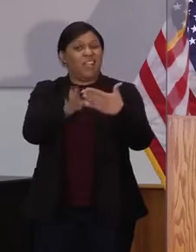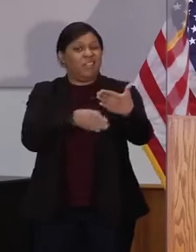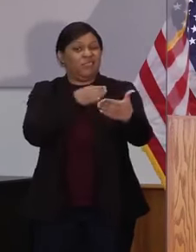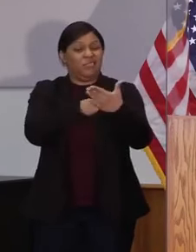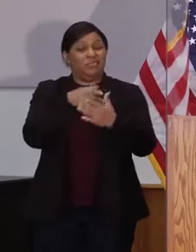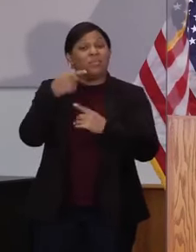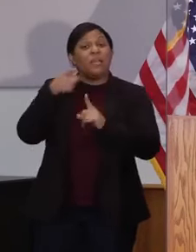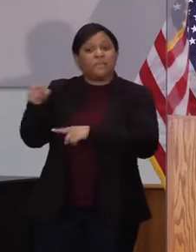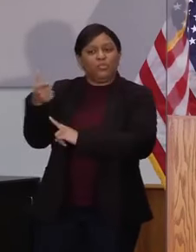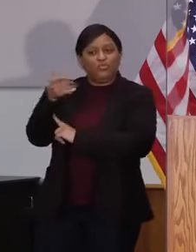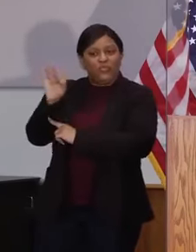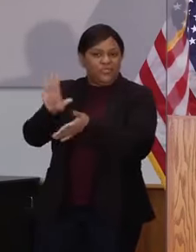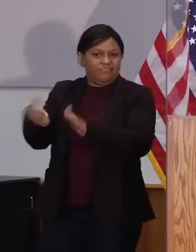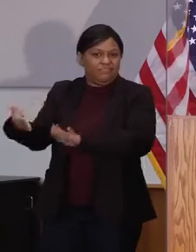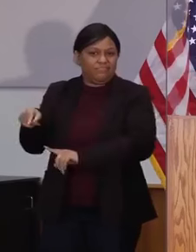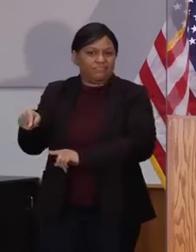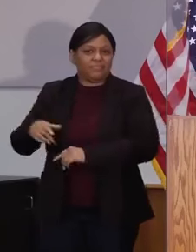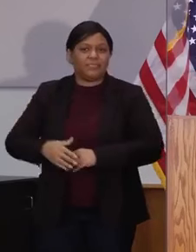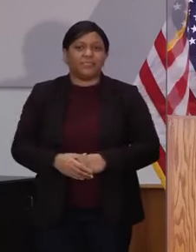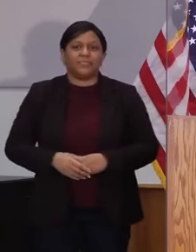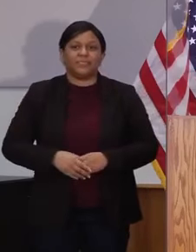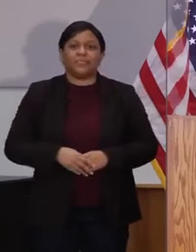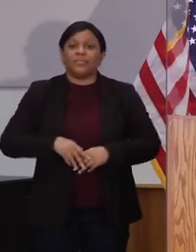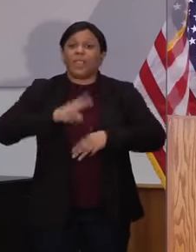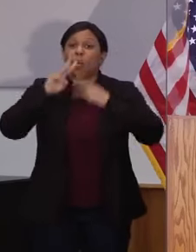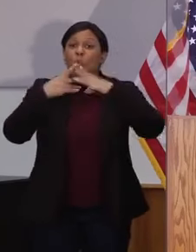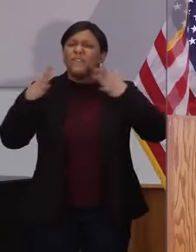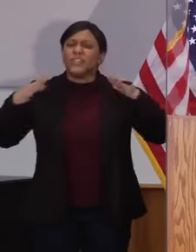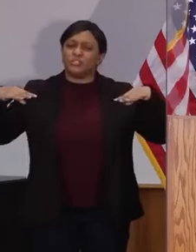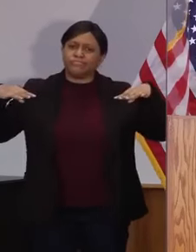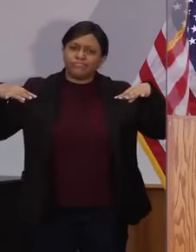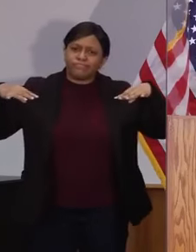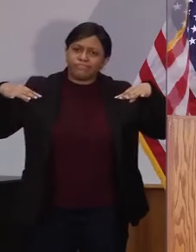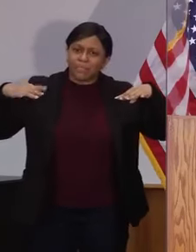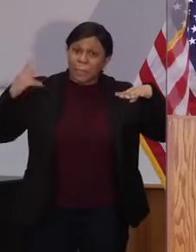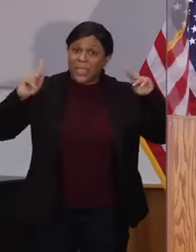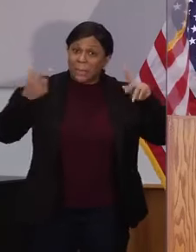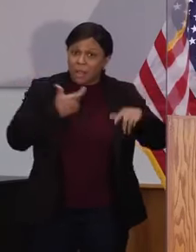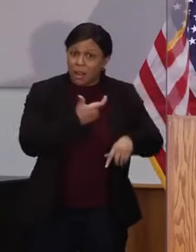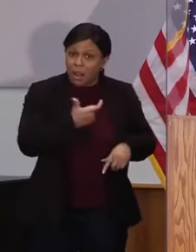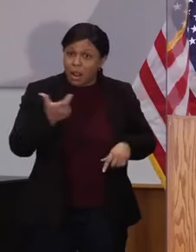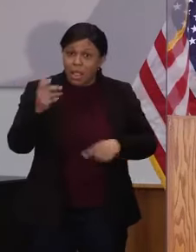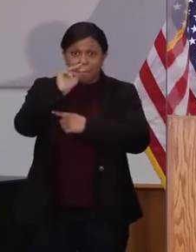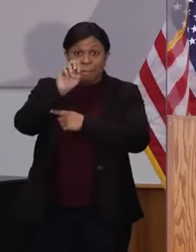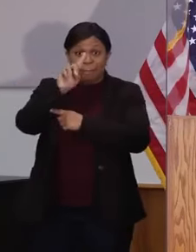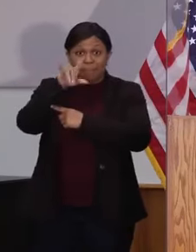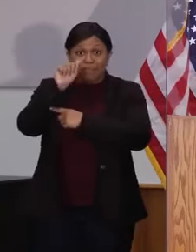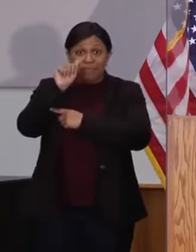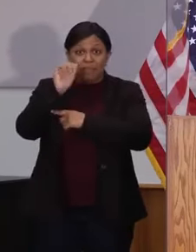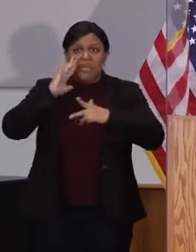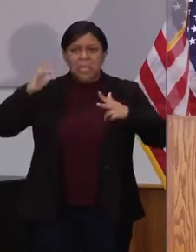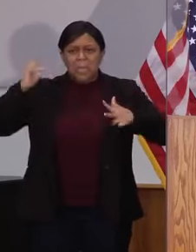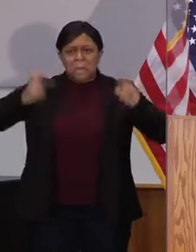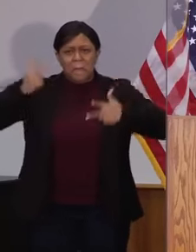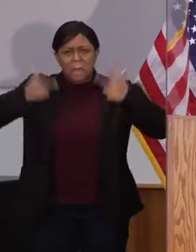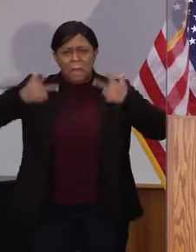will bring the world's attention. Media outlets from dozens of countries will descend upon